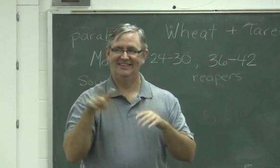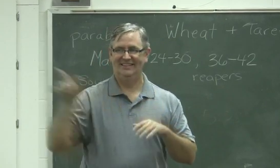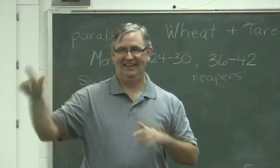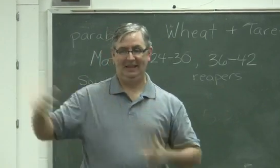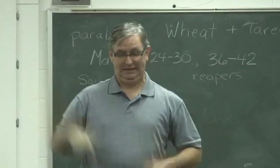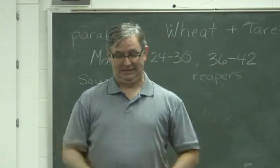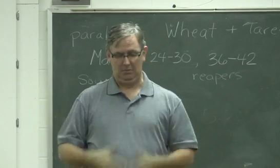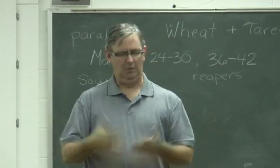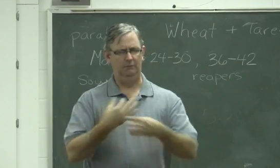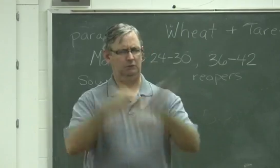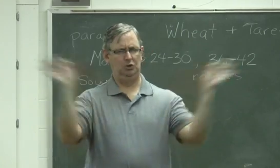Technology here,